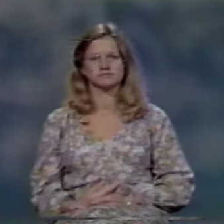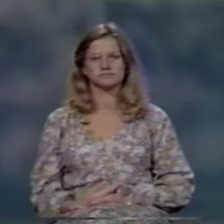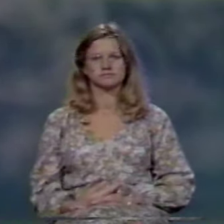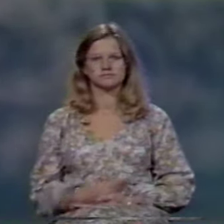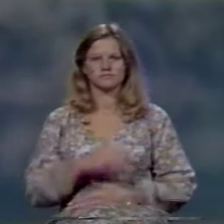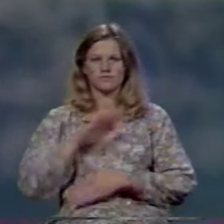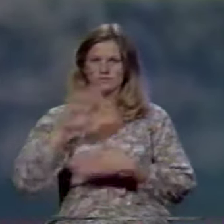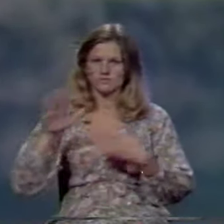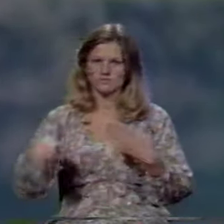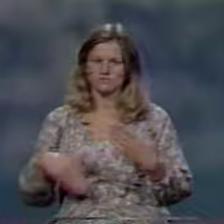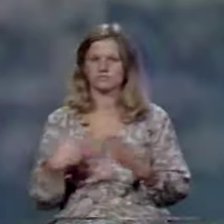All.